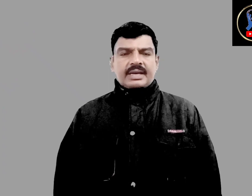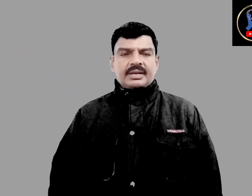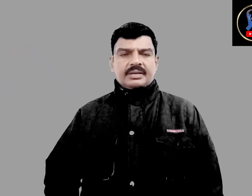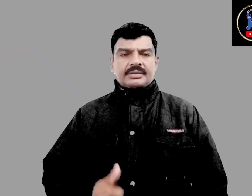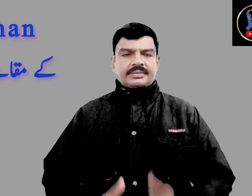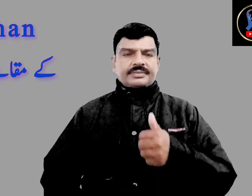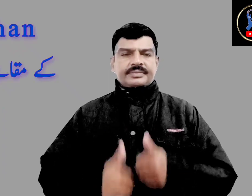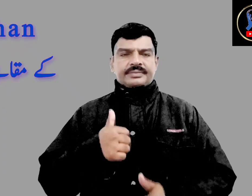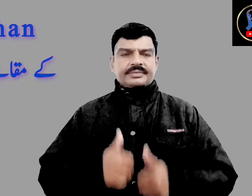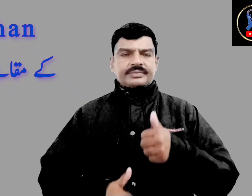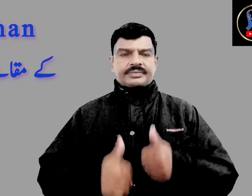then,